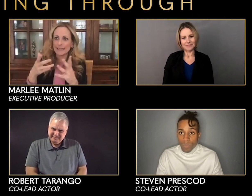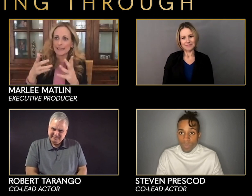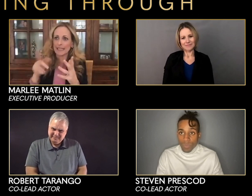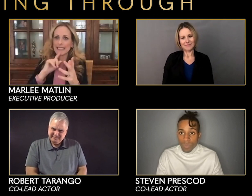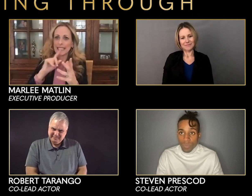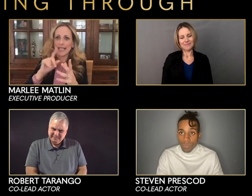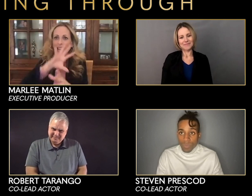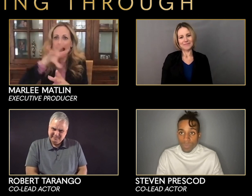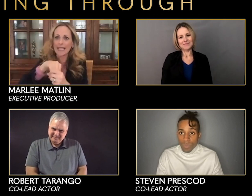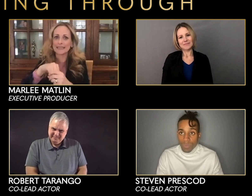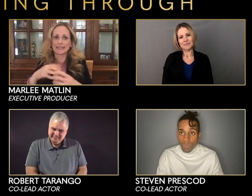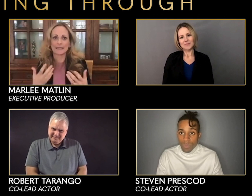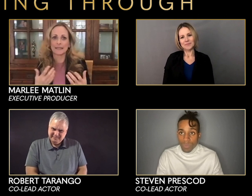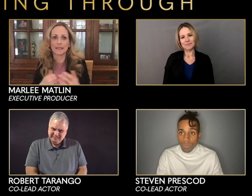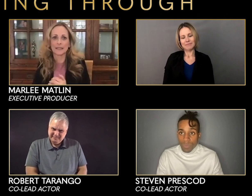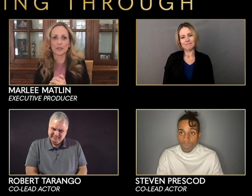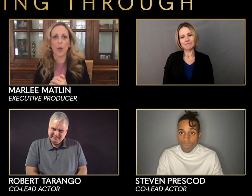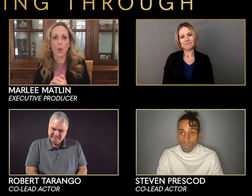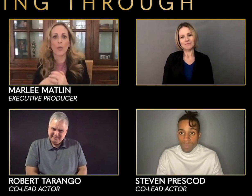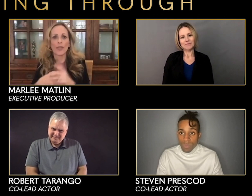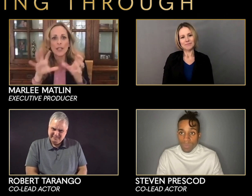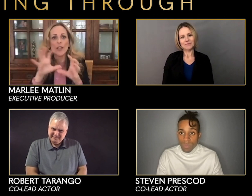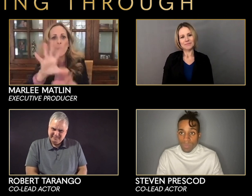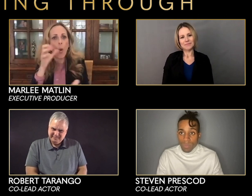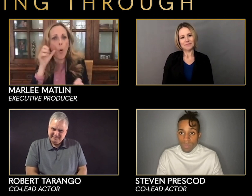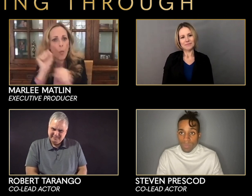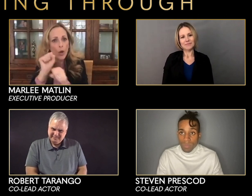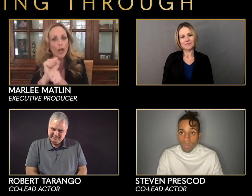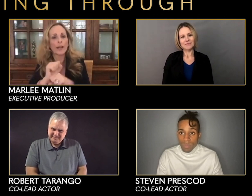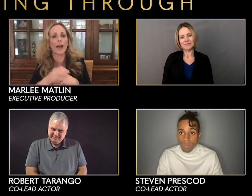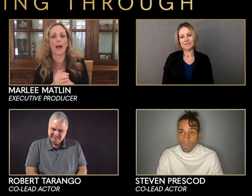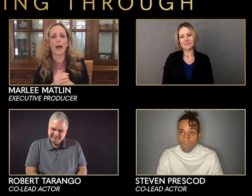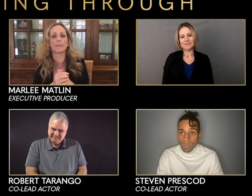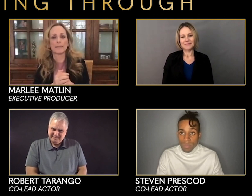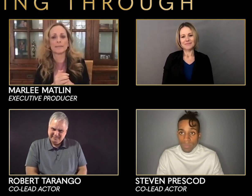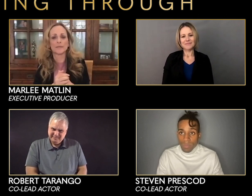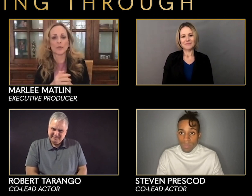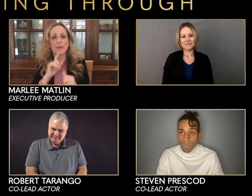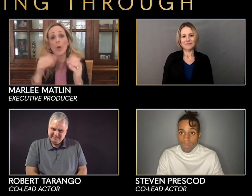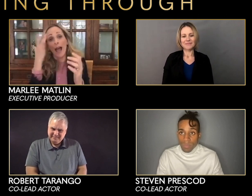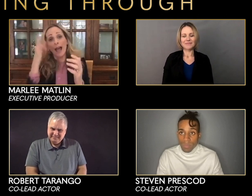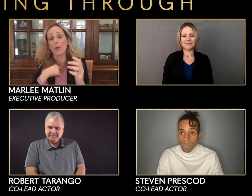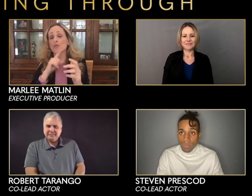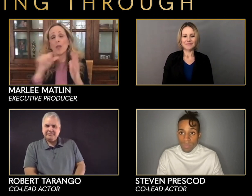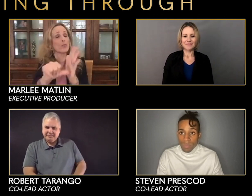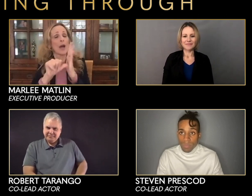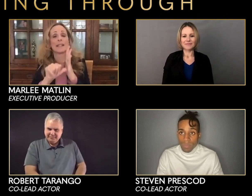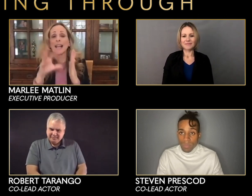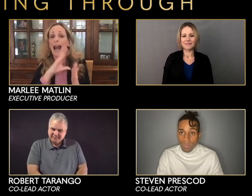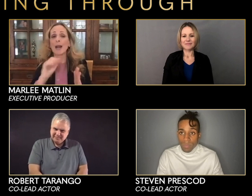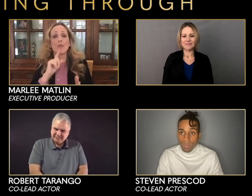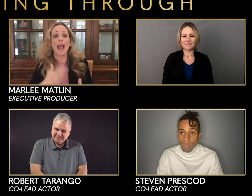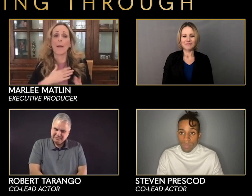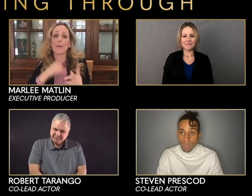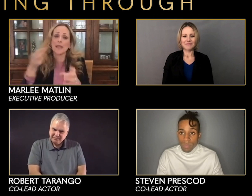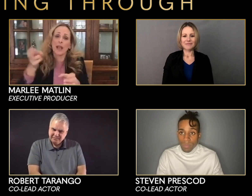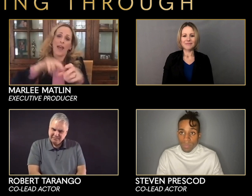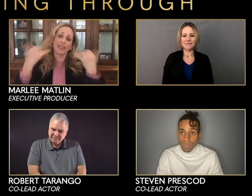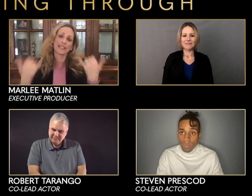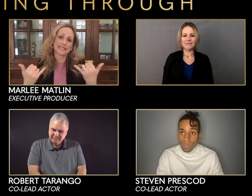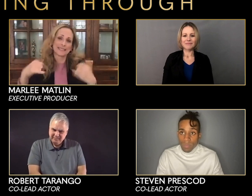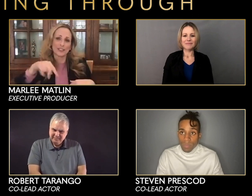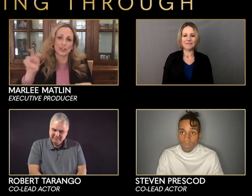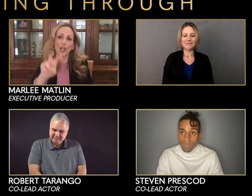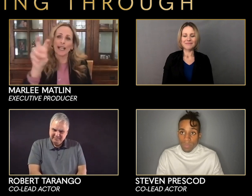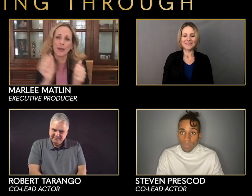to get it done, people who know how to tell the story, people who know how to bring them into the mix. He did his homework, and that's why I was so